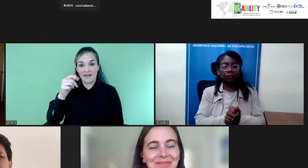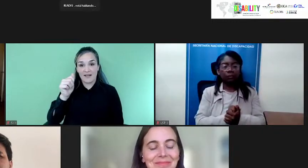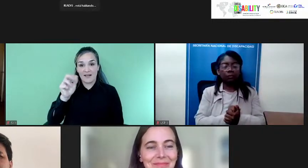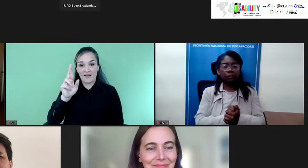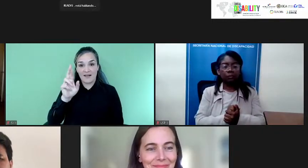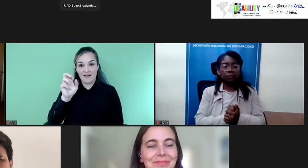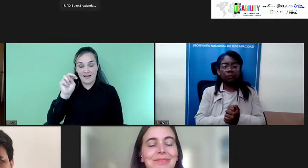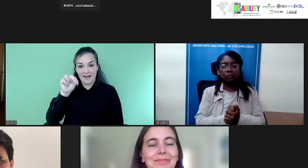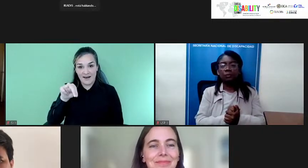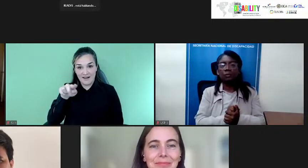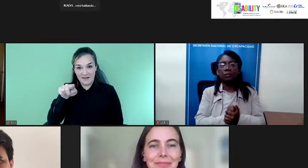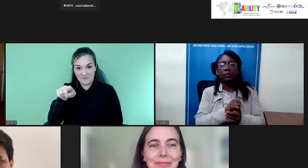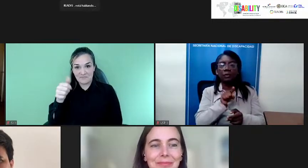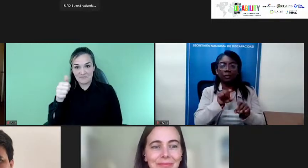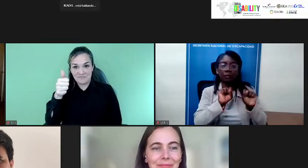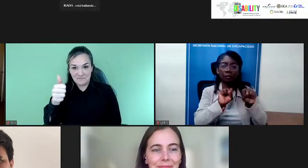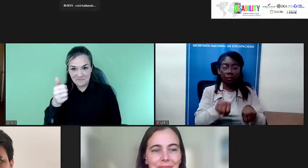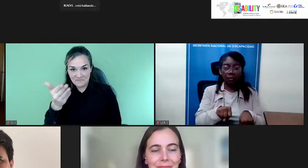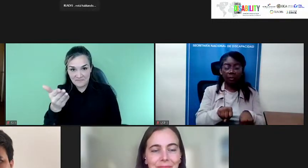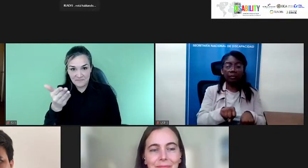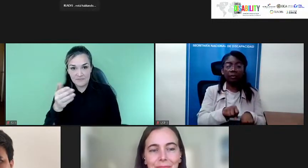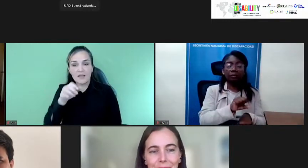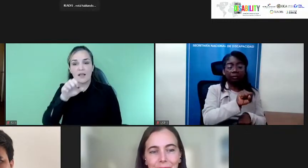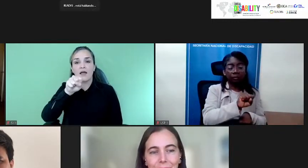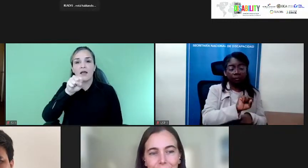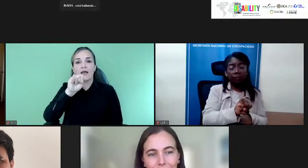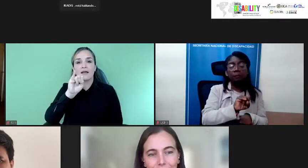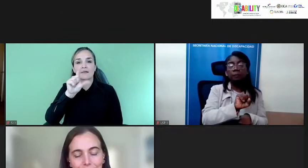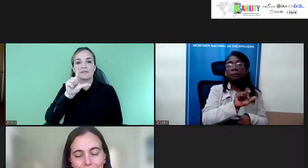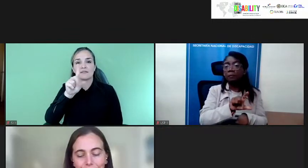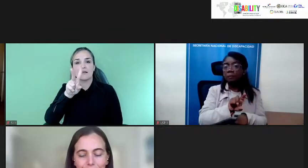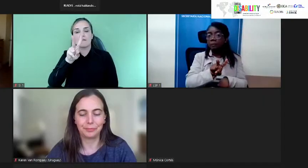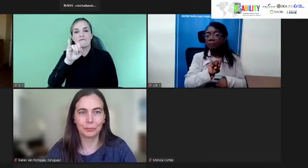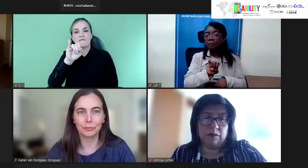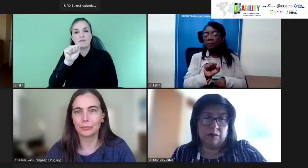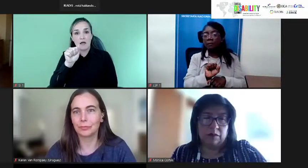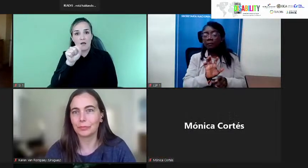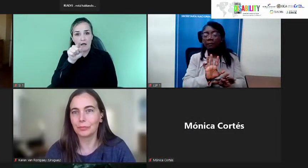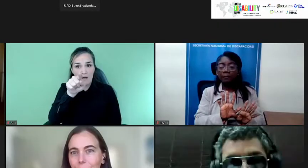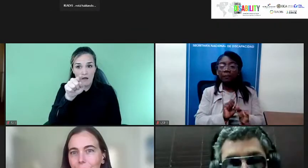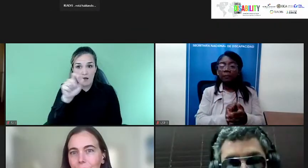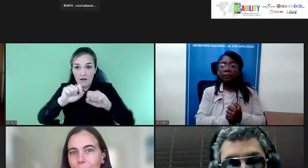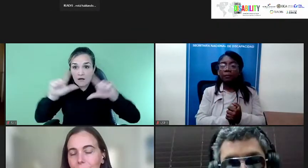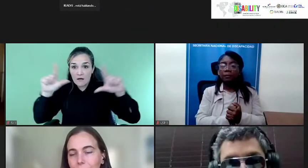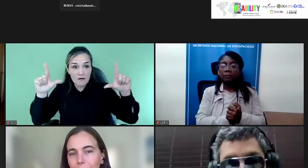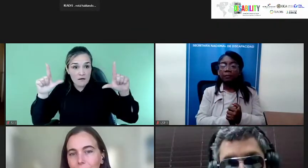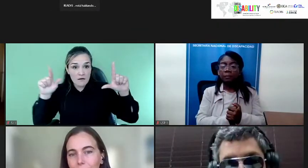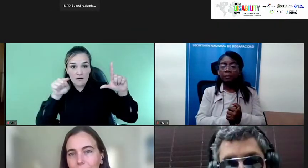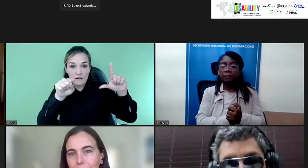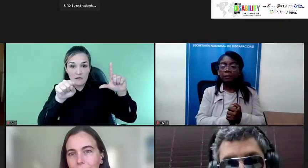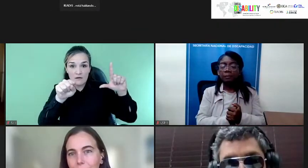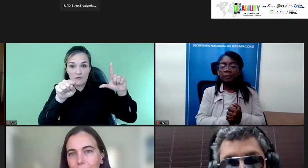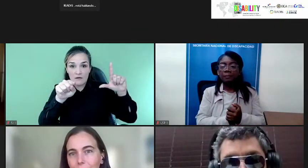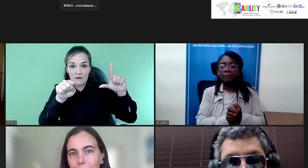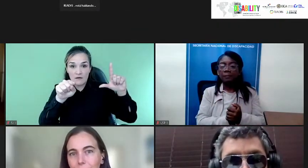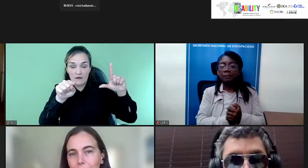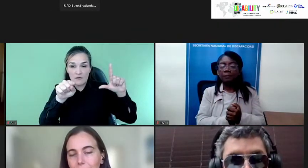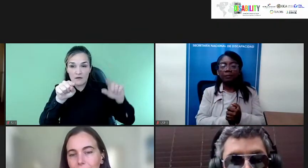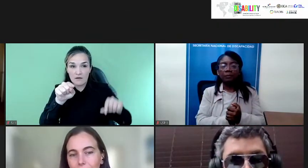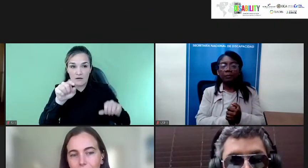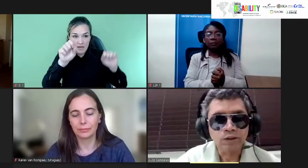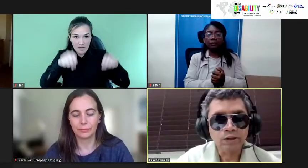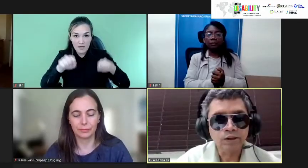is there sylvia as well if